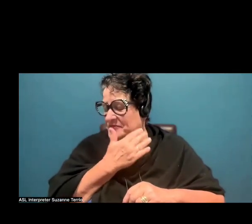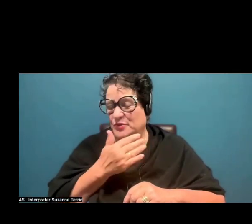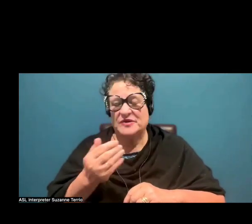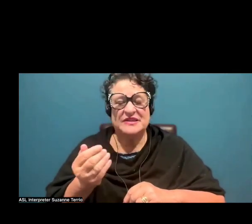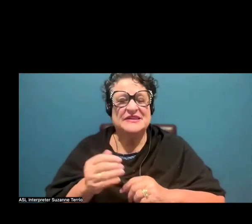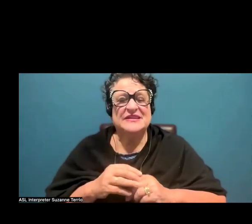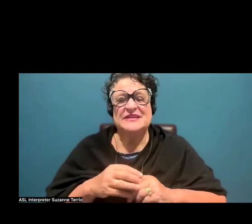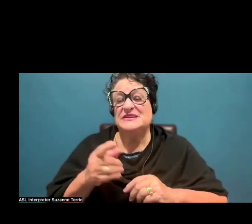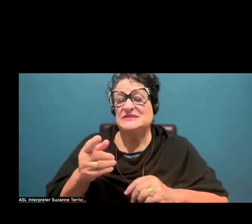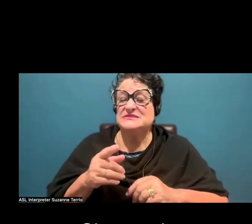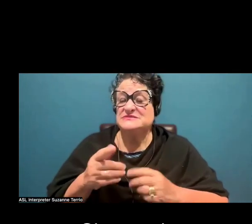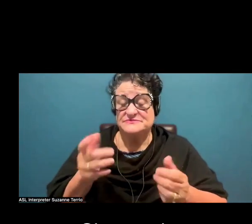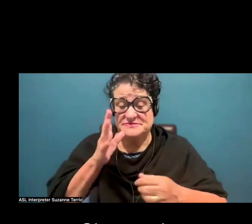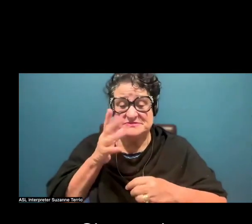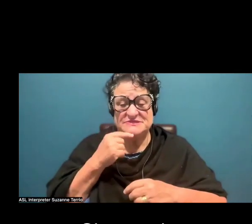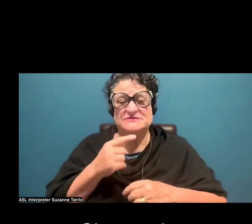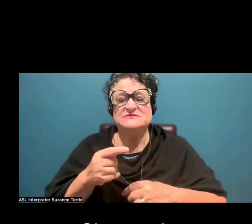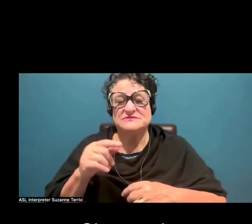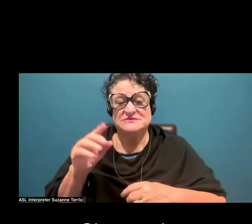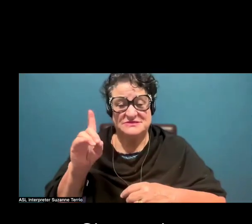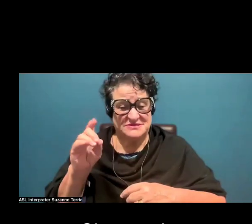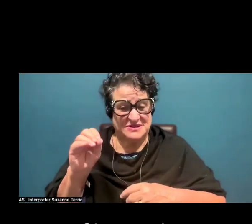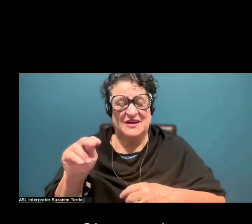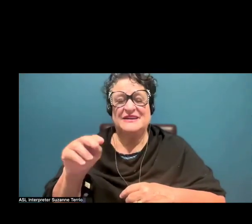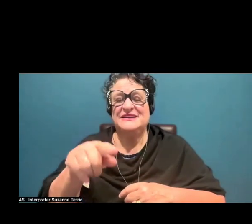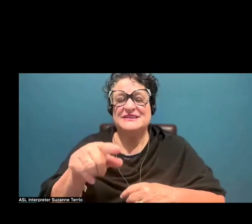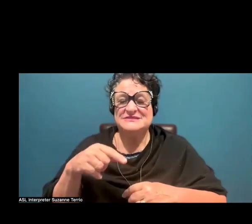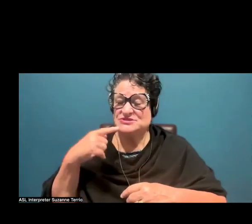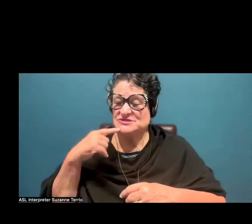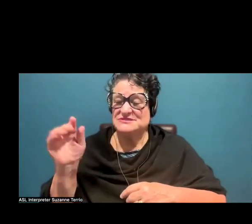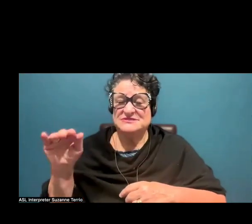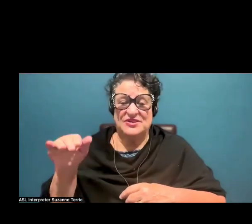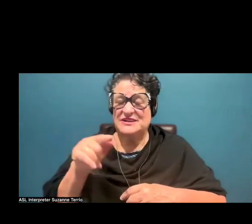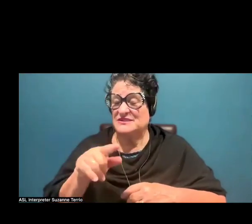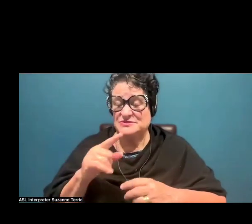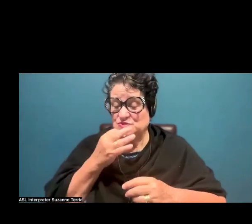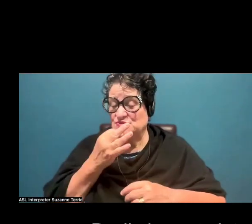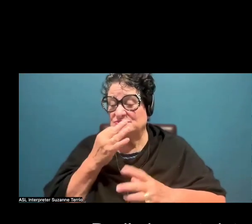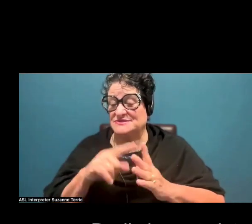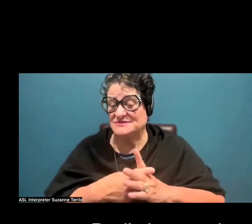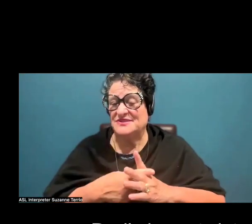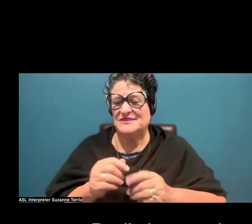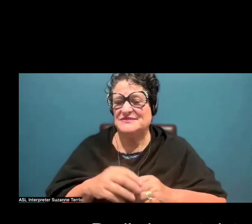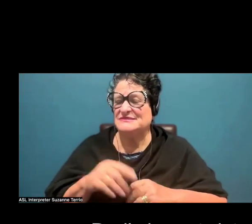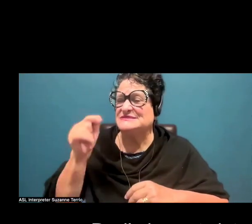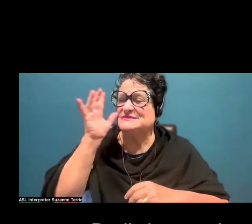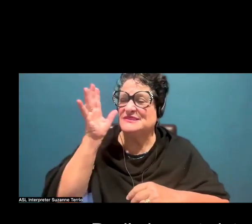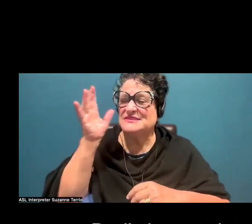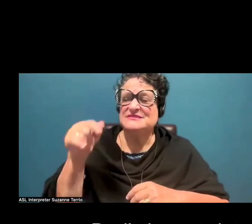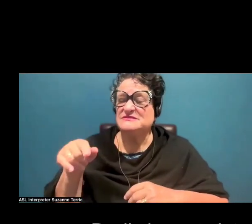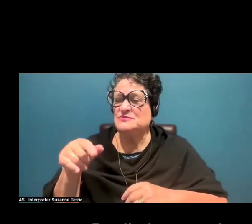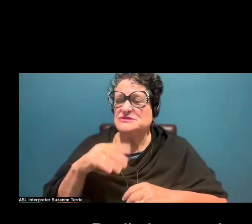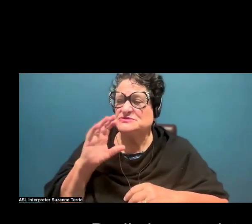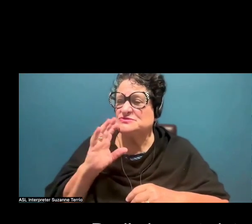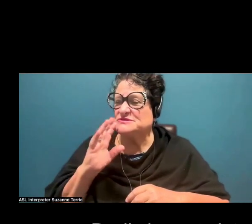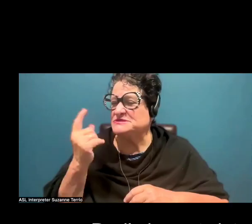says. Dawn? She reaches across me, tugs on Dad's sleeve. Dawn, they're about to start. Dad's been twisted around talking to someone in the